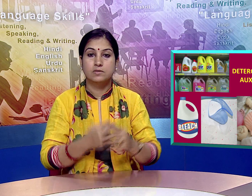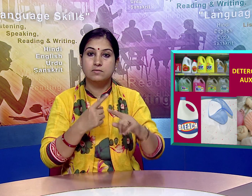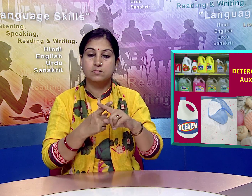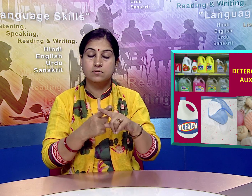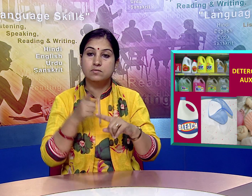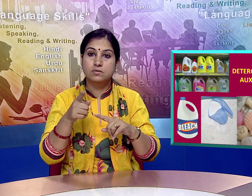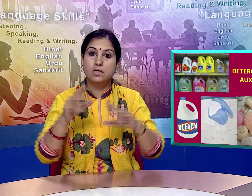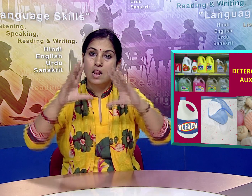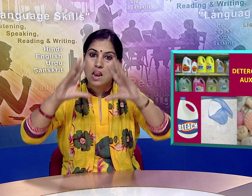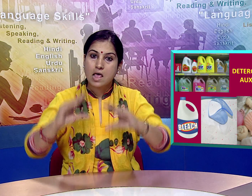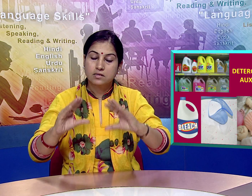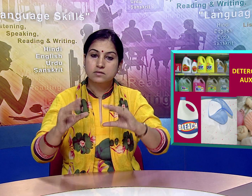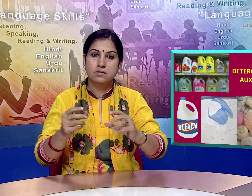as they are less harmful.